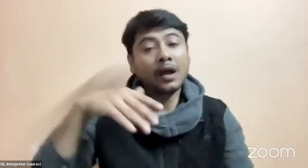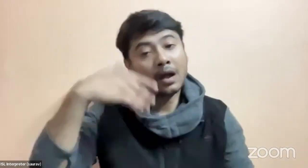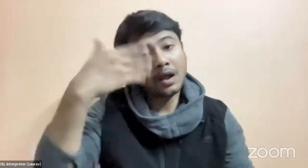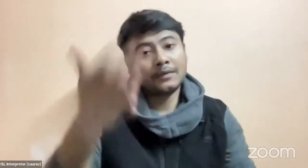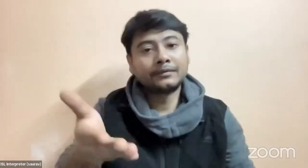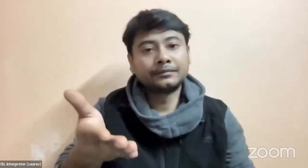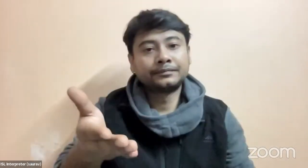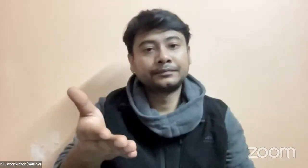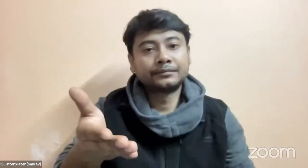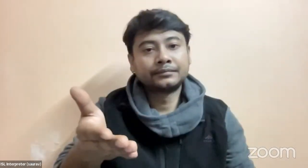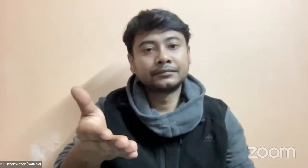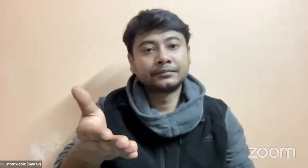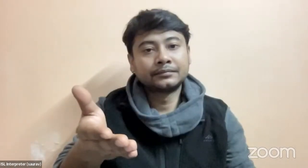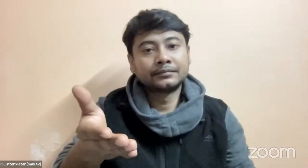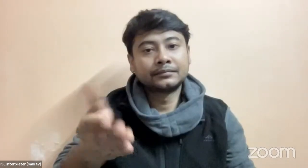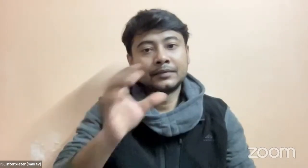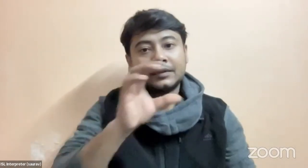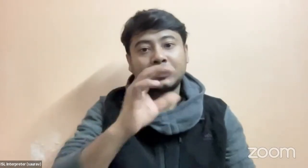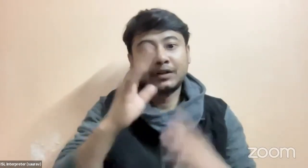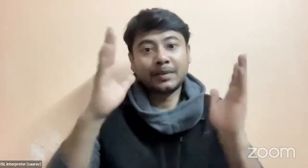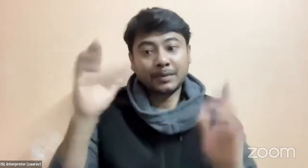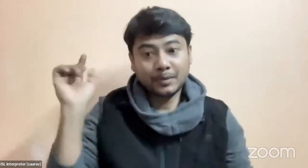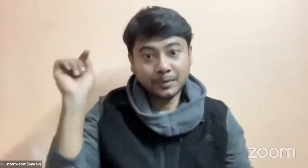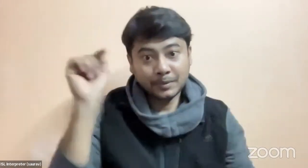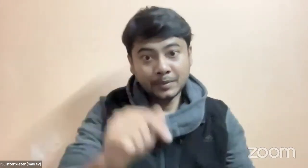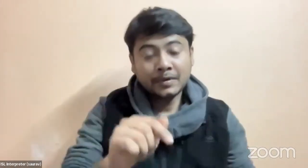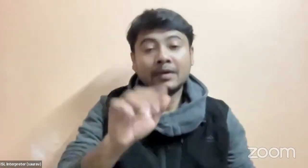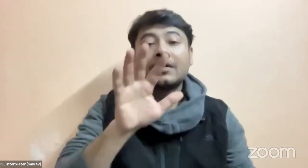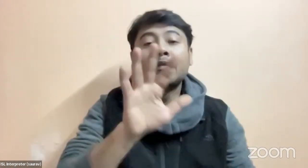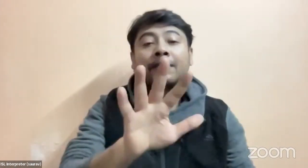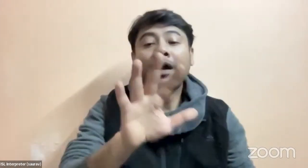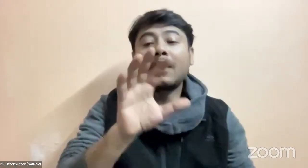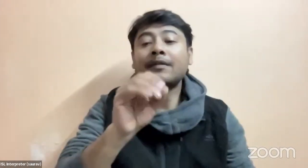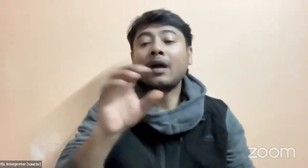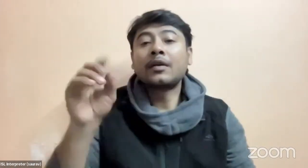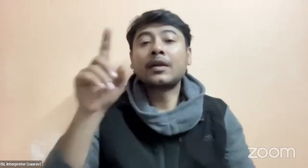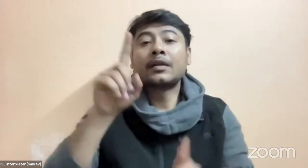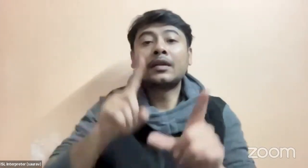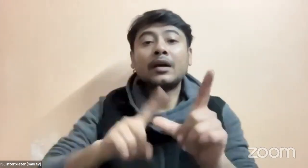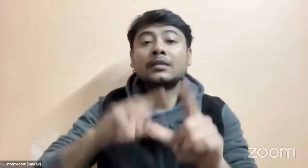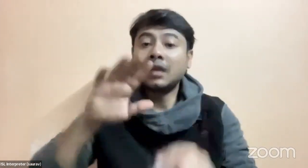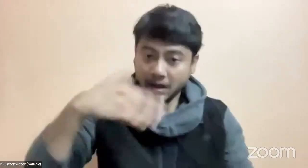after 500 years of that, I will send my commander in chief,